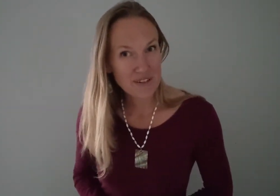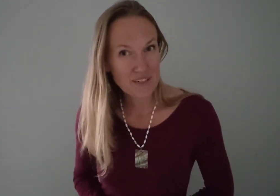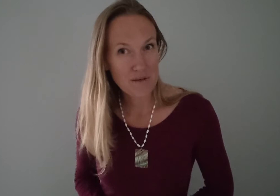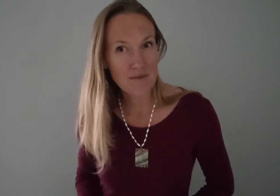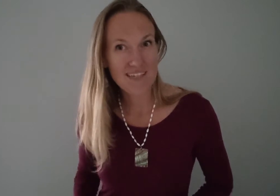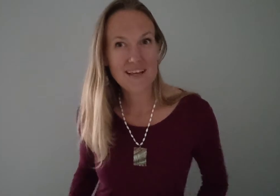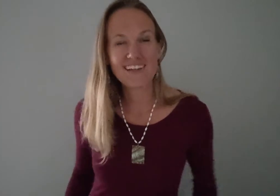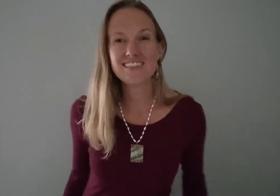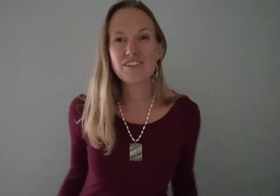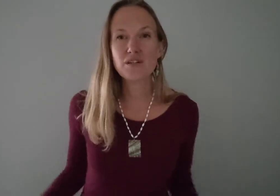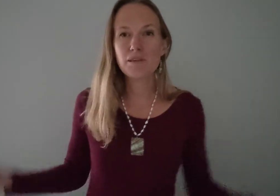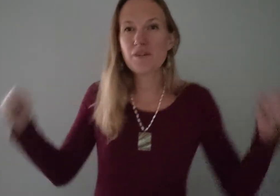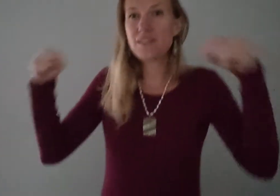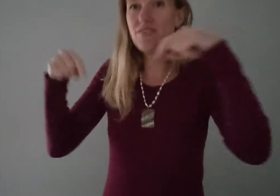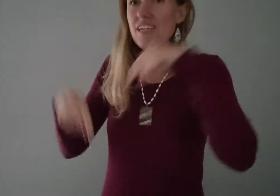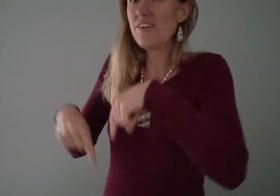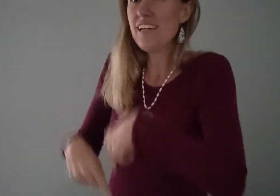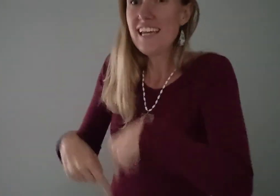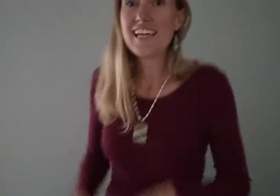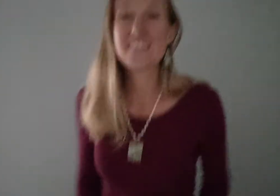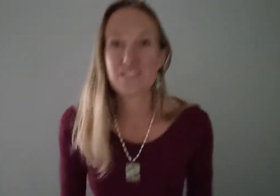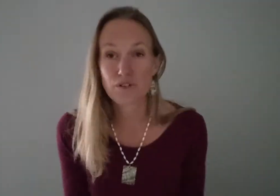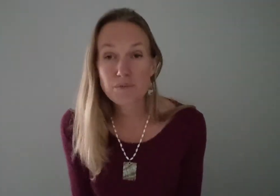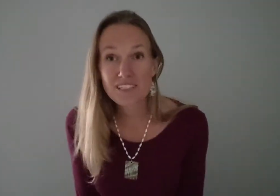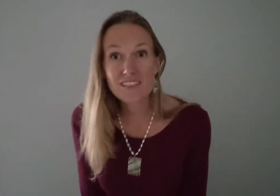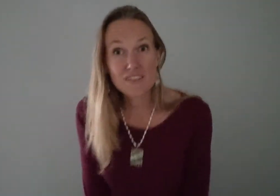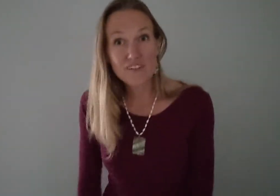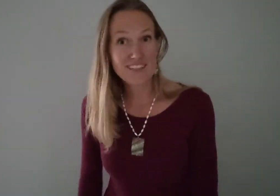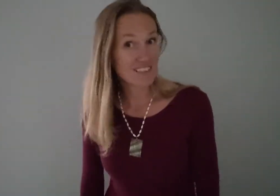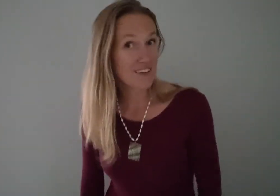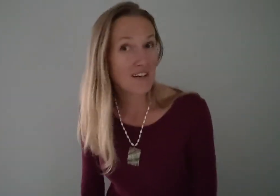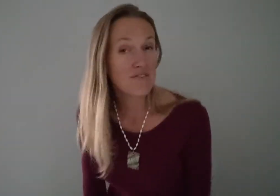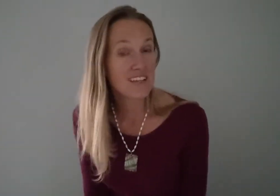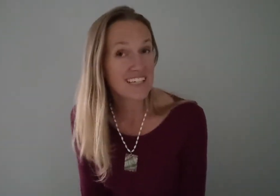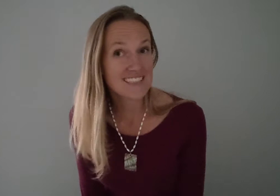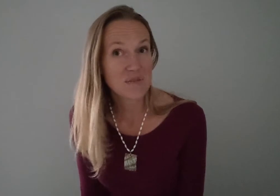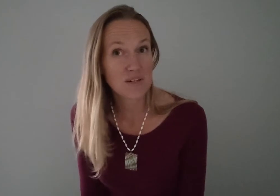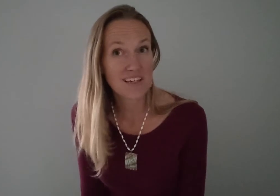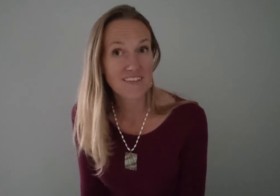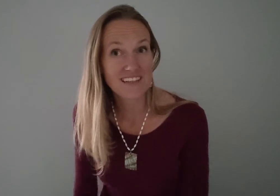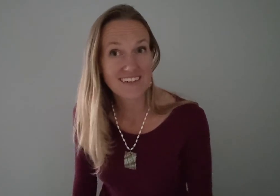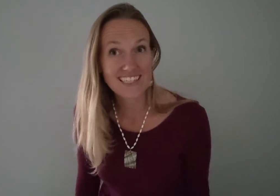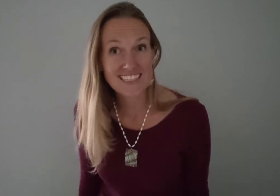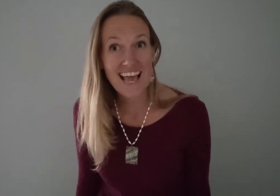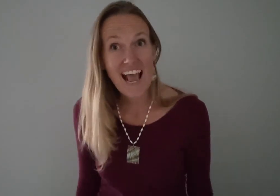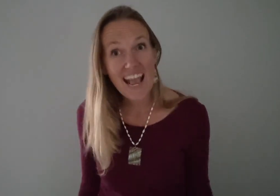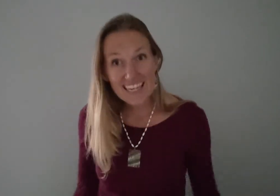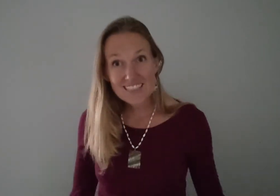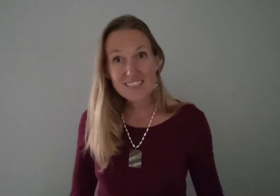to mirror my signs. If you look below this video, in the description, you'll find lots of helpful links like printing off the lyrics. And